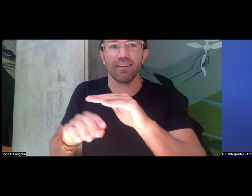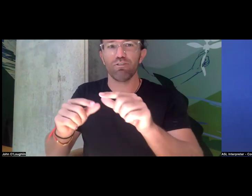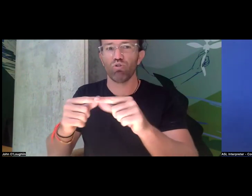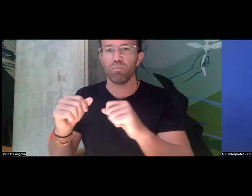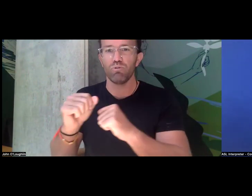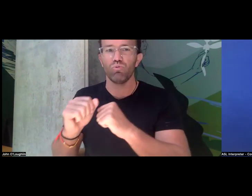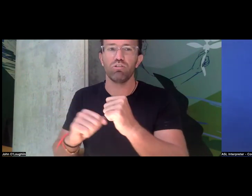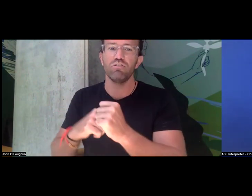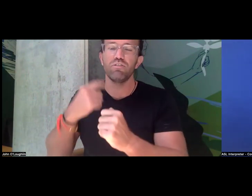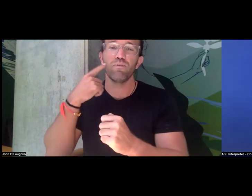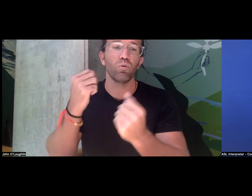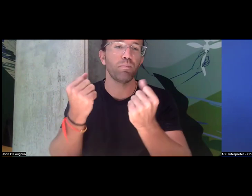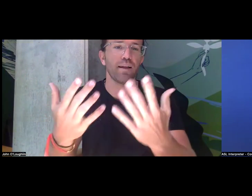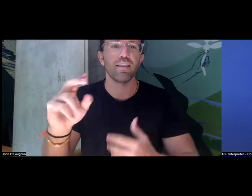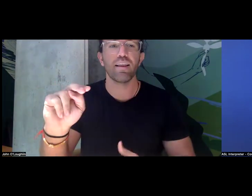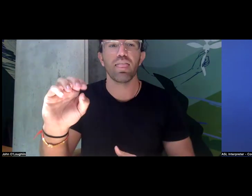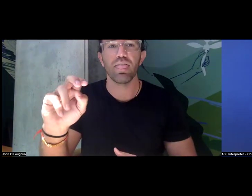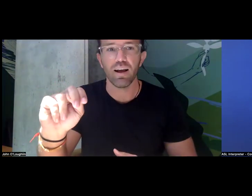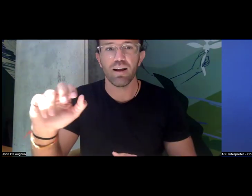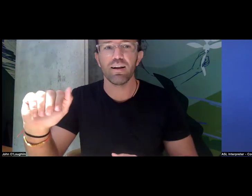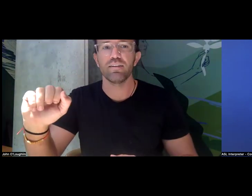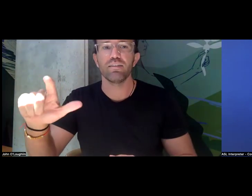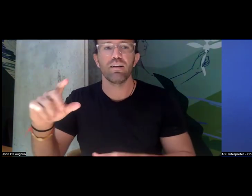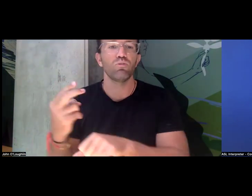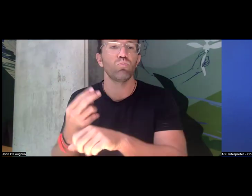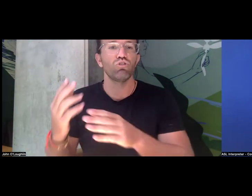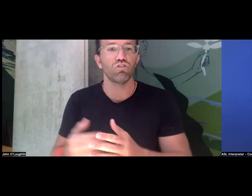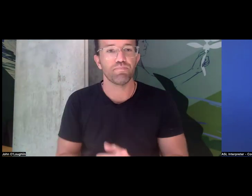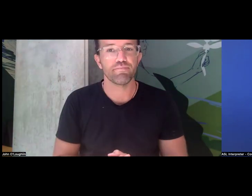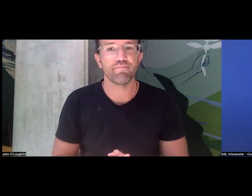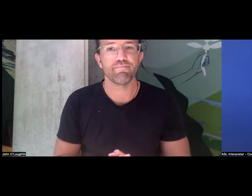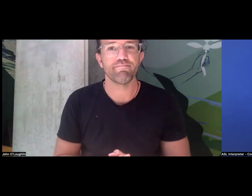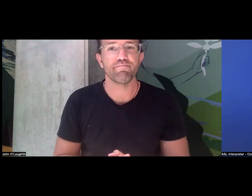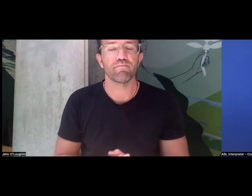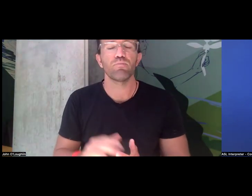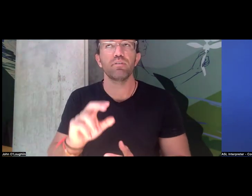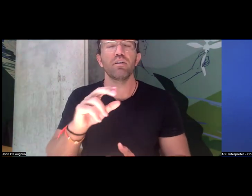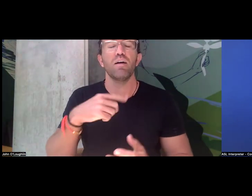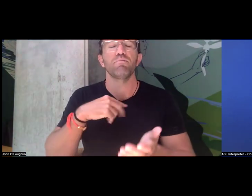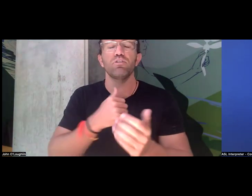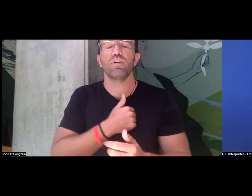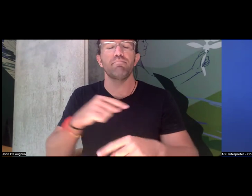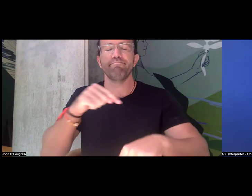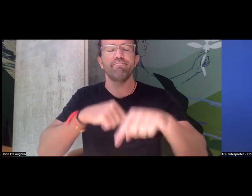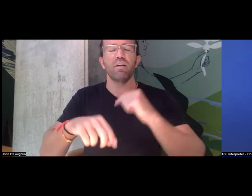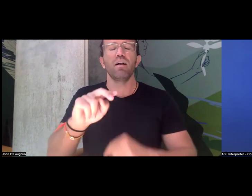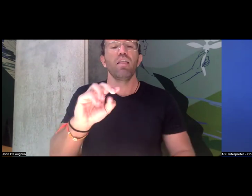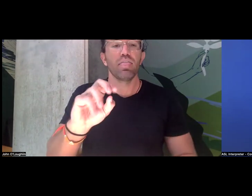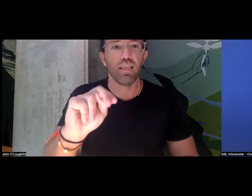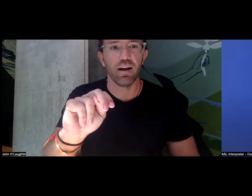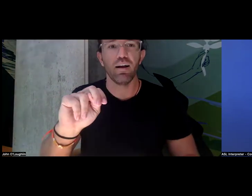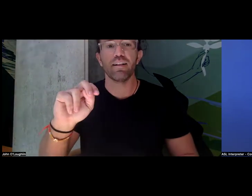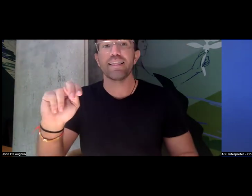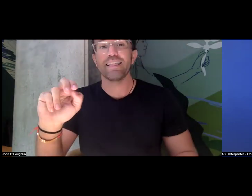challenge to grasp for the basic grammatical structure for an ASL